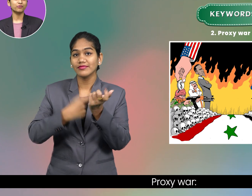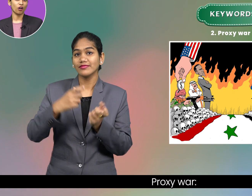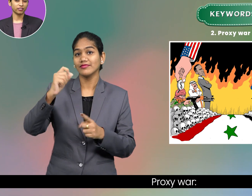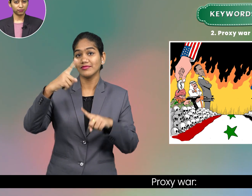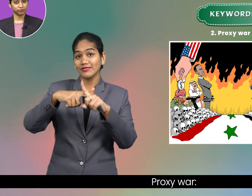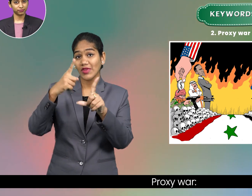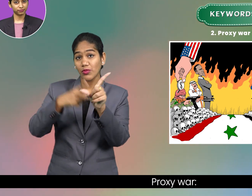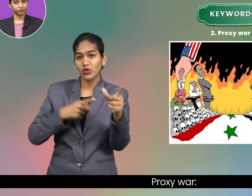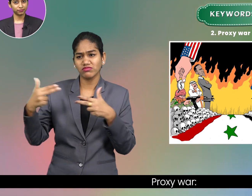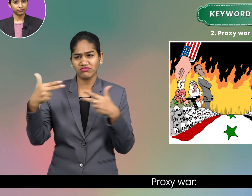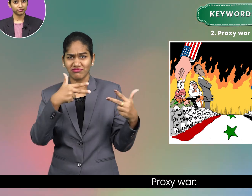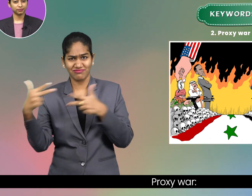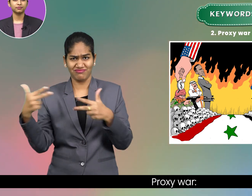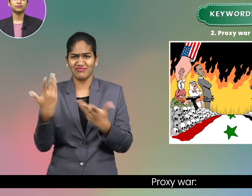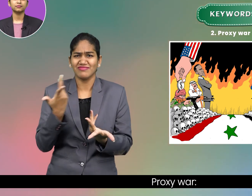Proxy war,